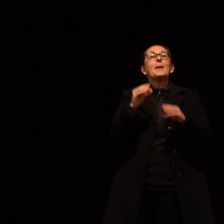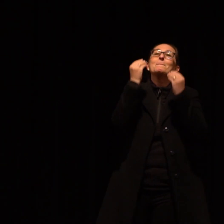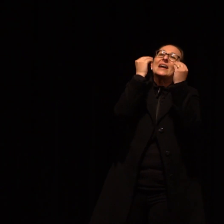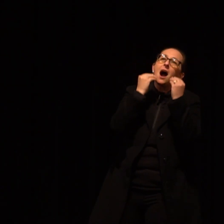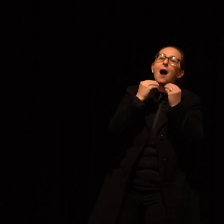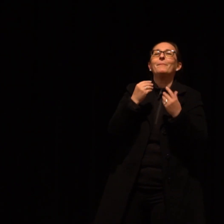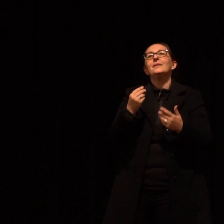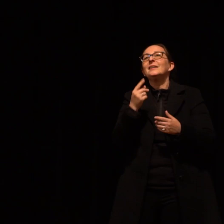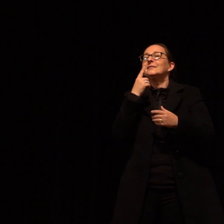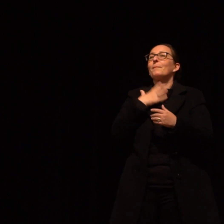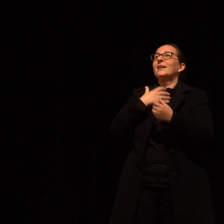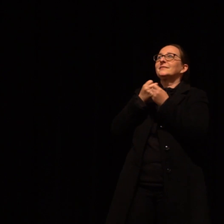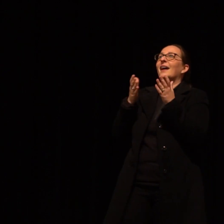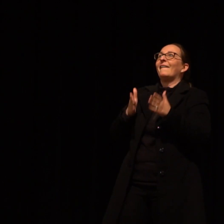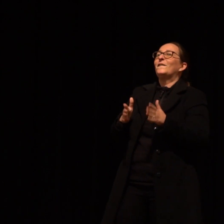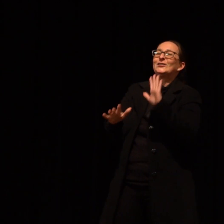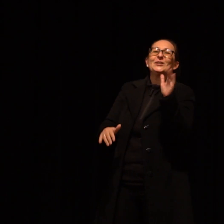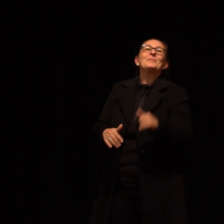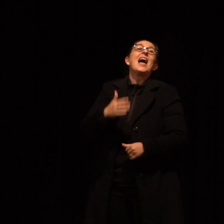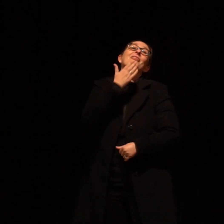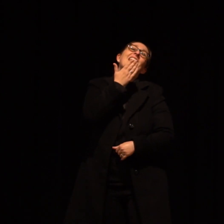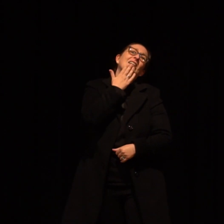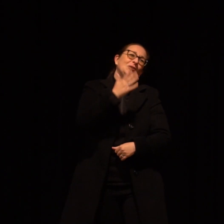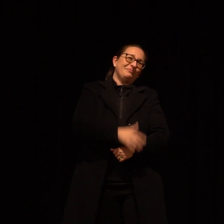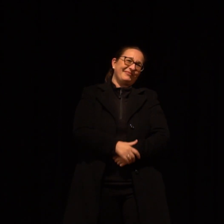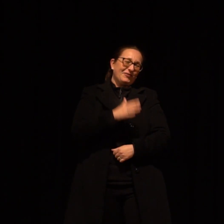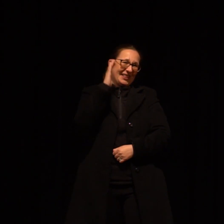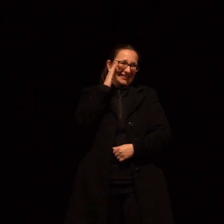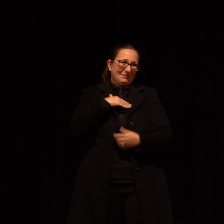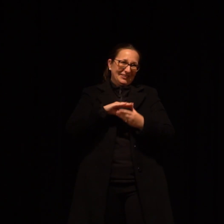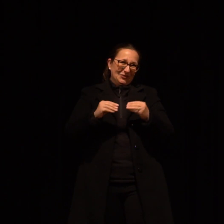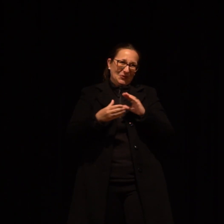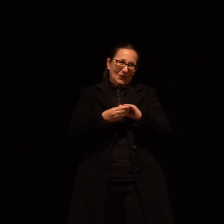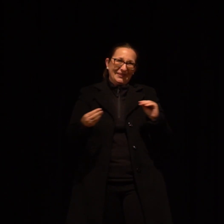look in the mirror, I see them. I have makeup that covers them up, but thank you so